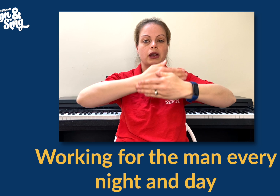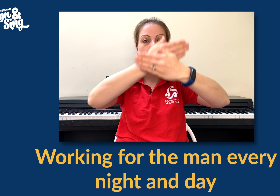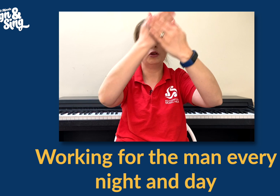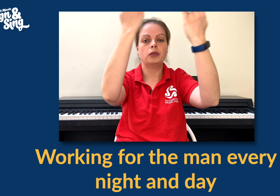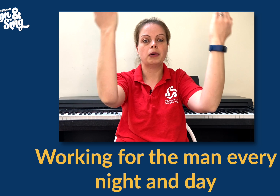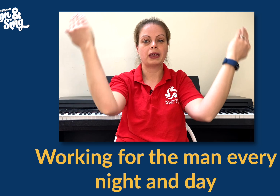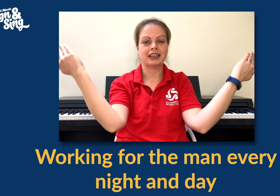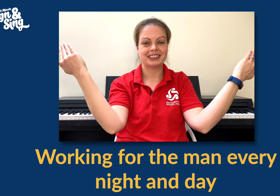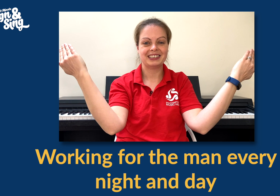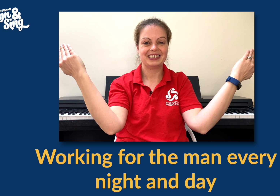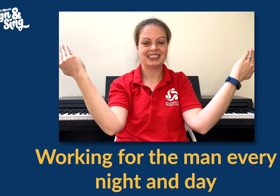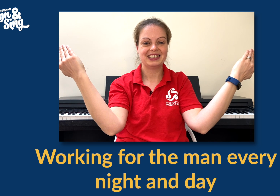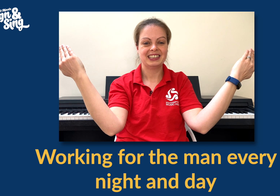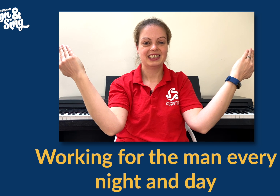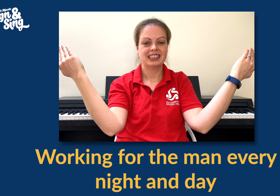day, we're going to open them up again.